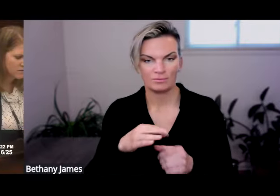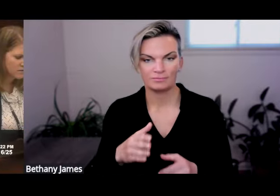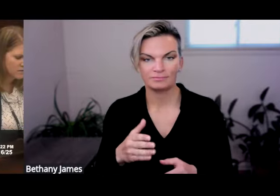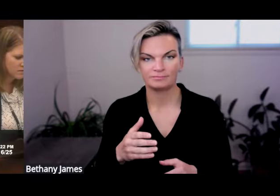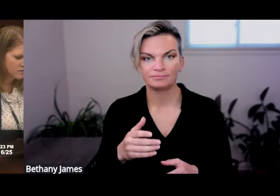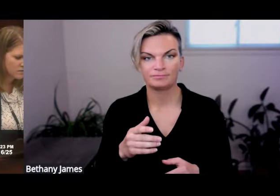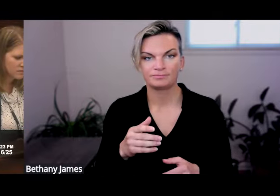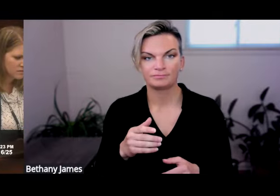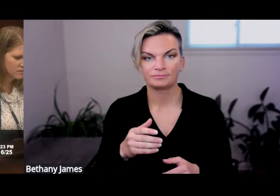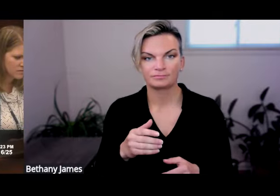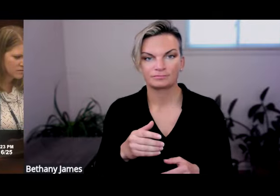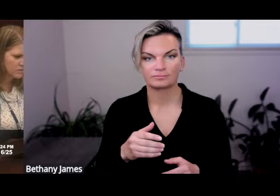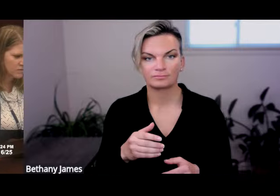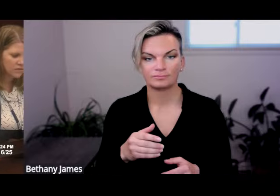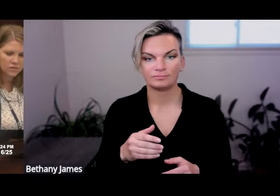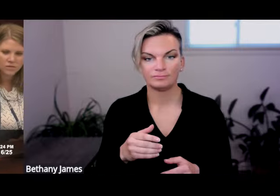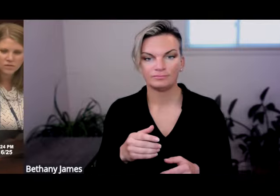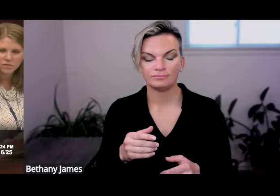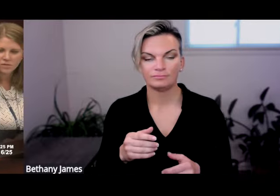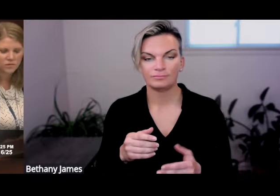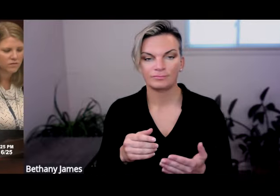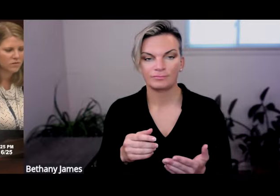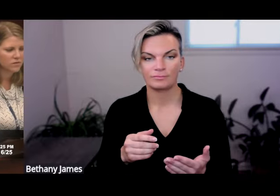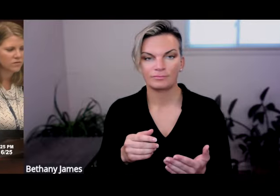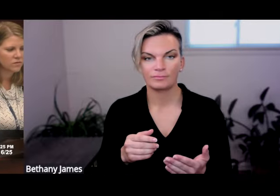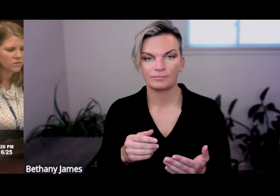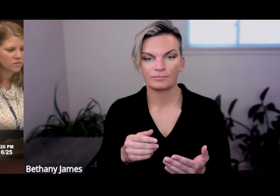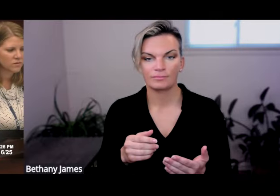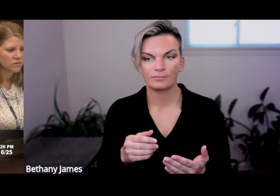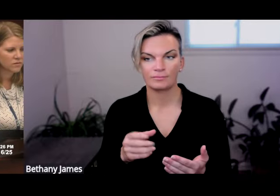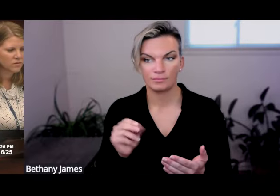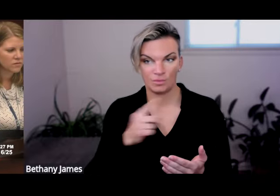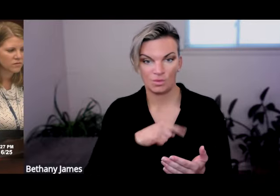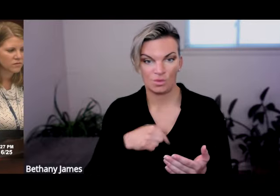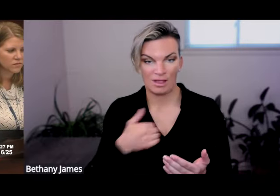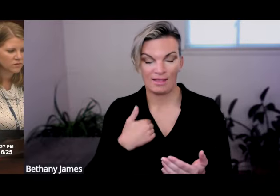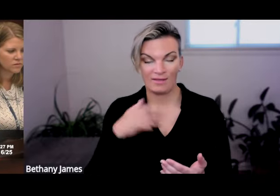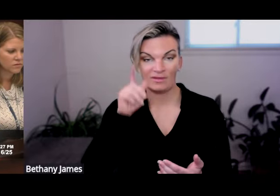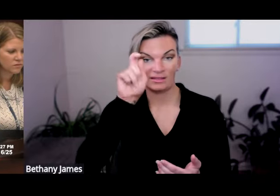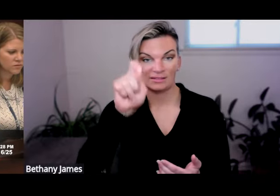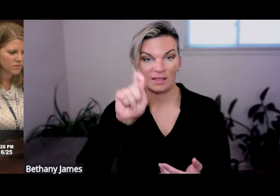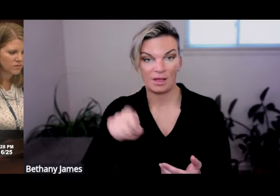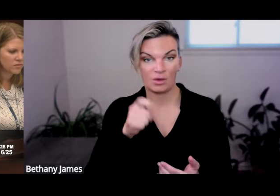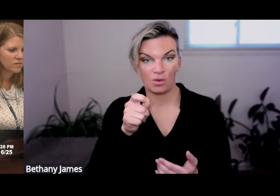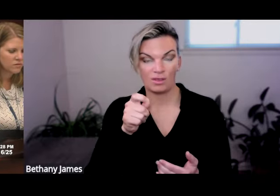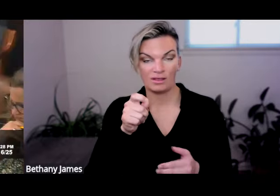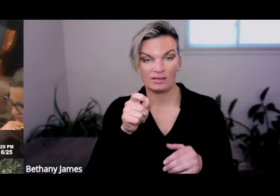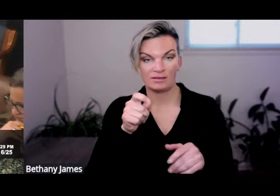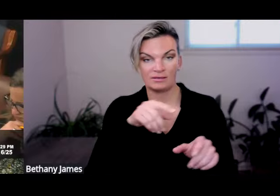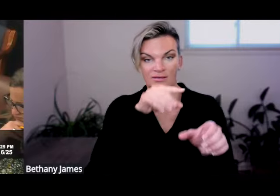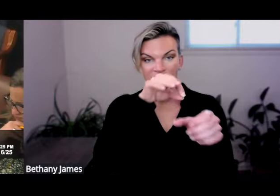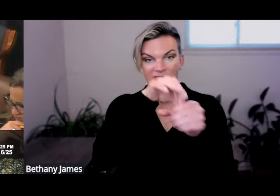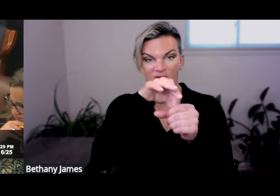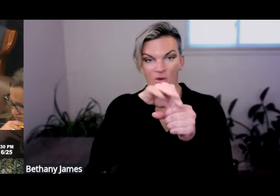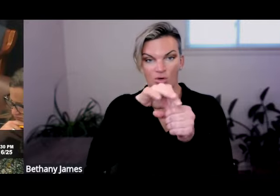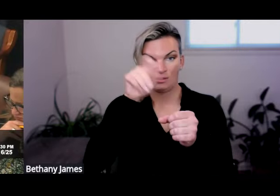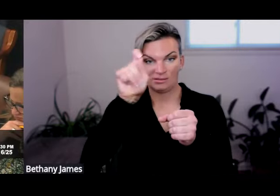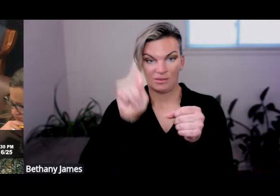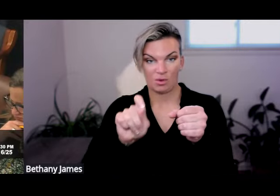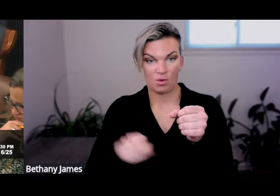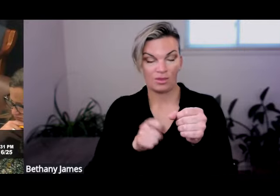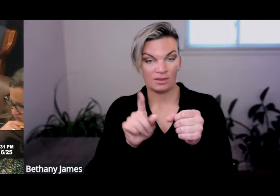out was just, I mean, we can, right, but if Yeah. we have, do we have a semicolon after voters in that first phrase? yes. Okay,